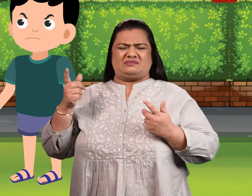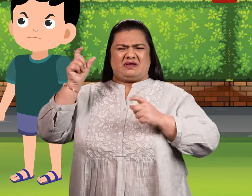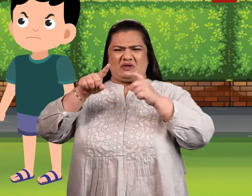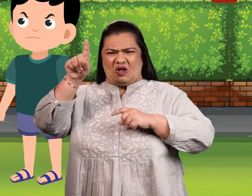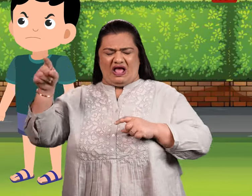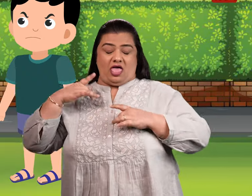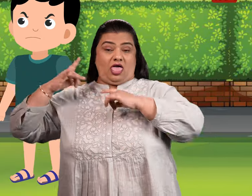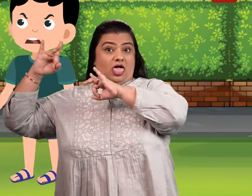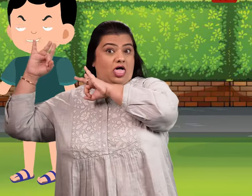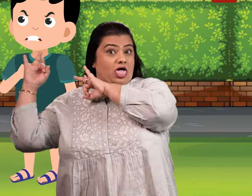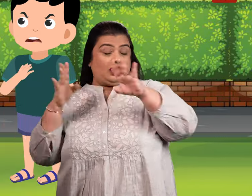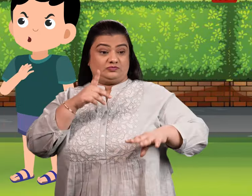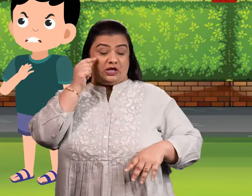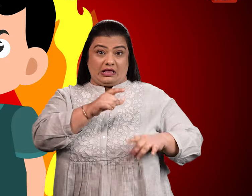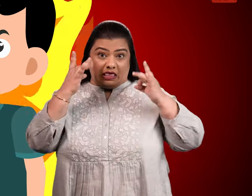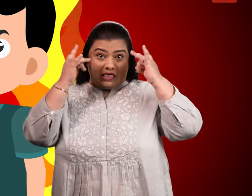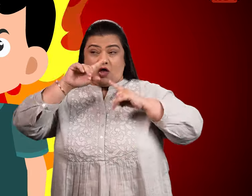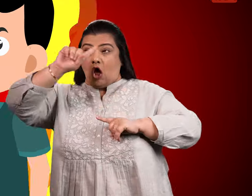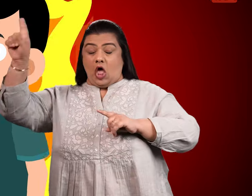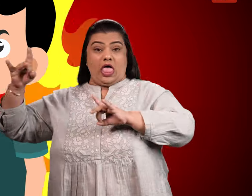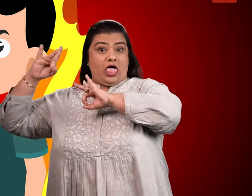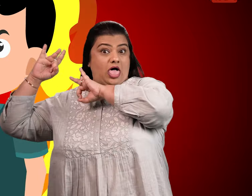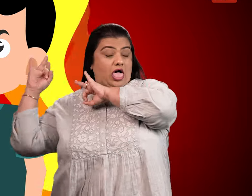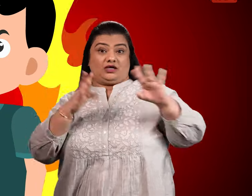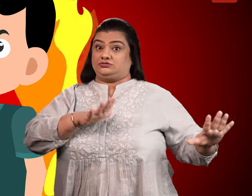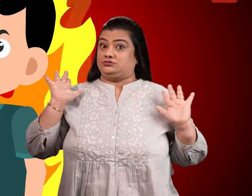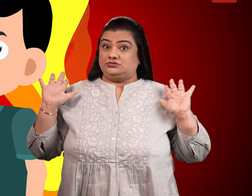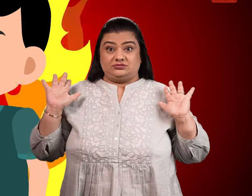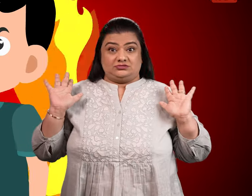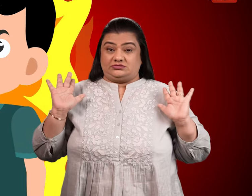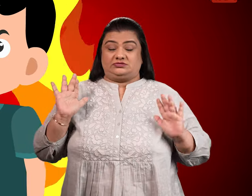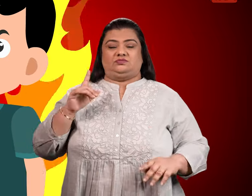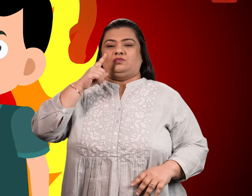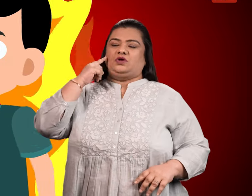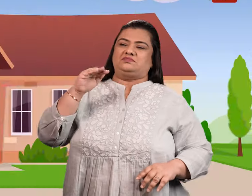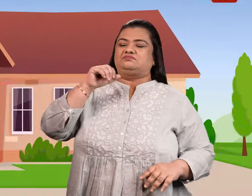No one liked him because of his short temper.